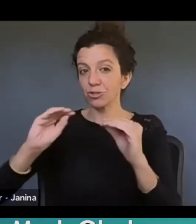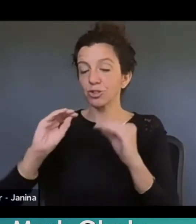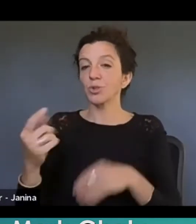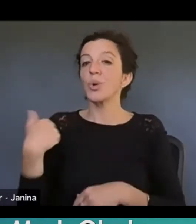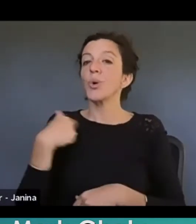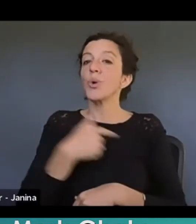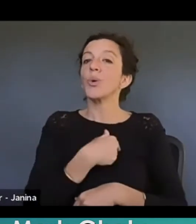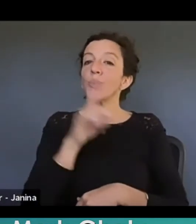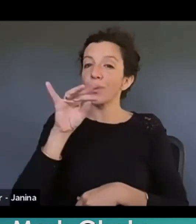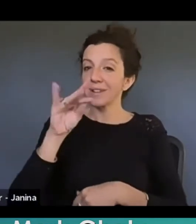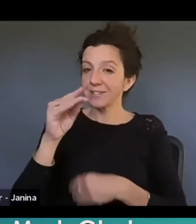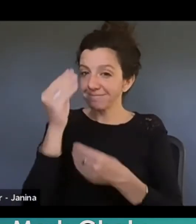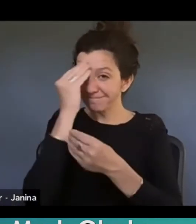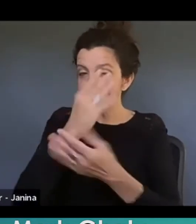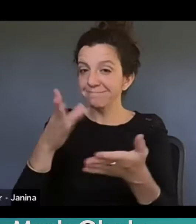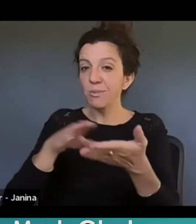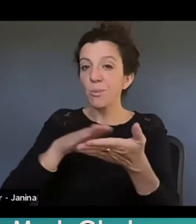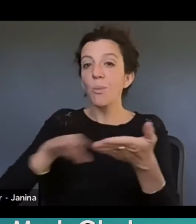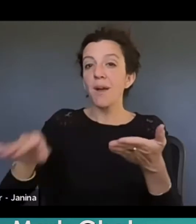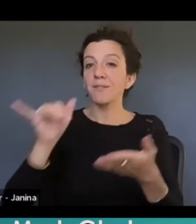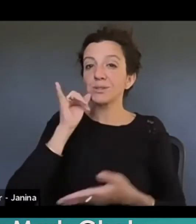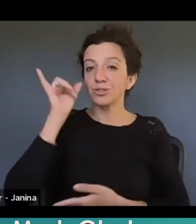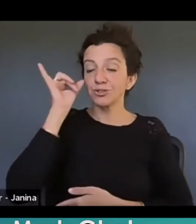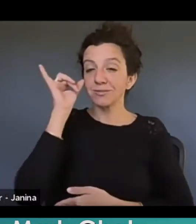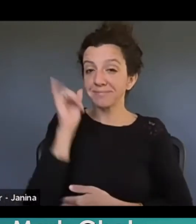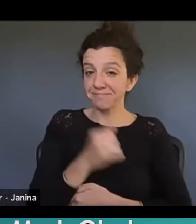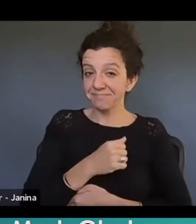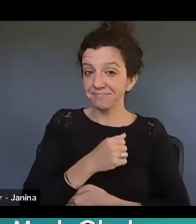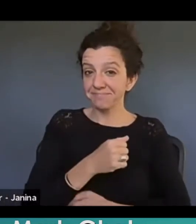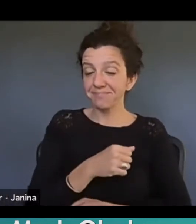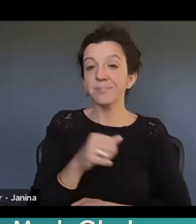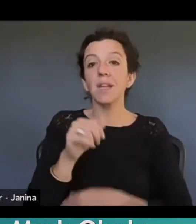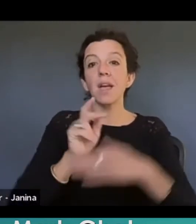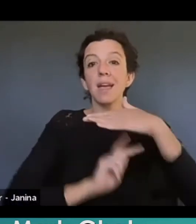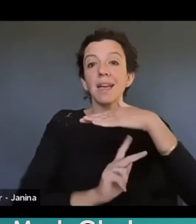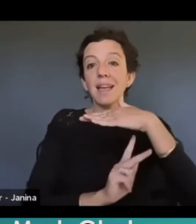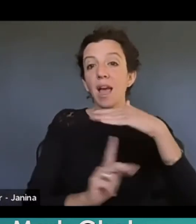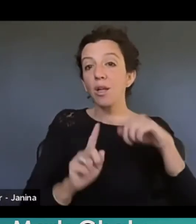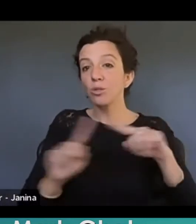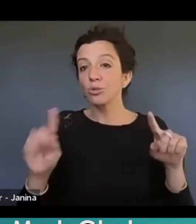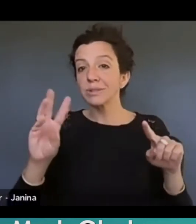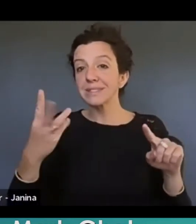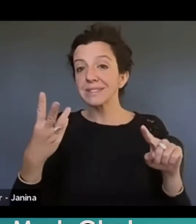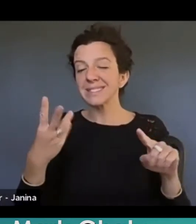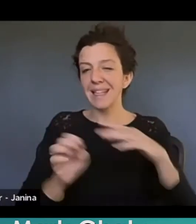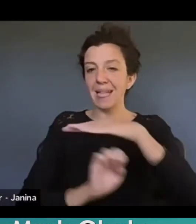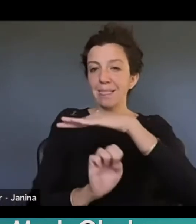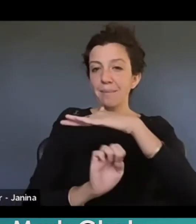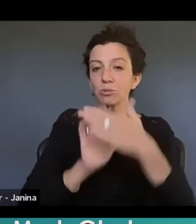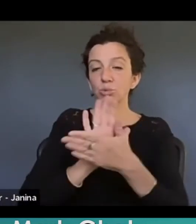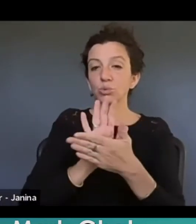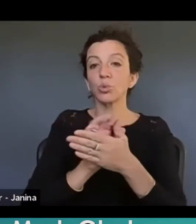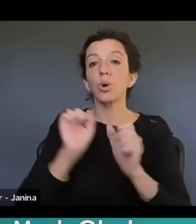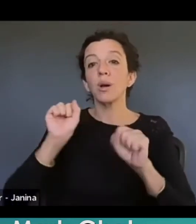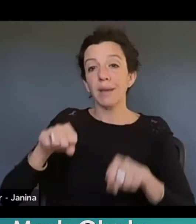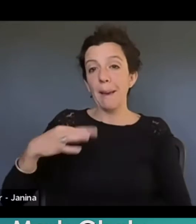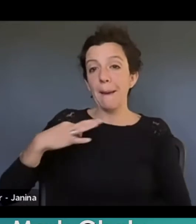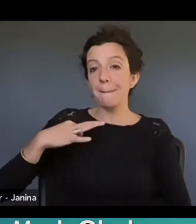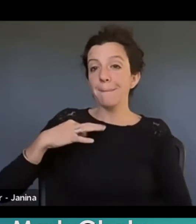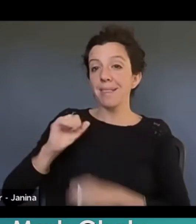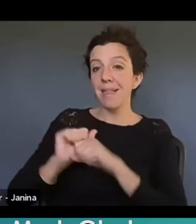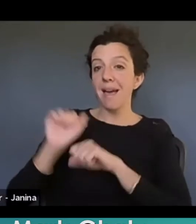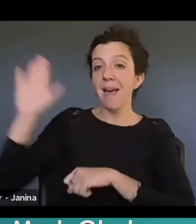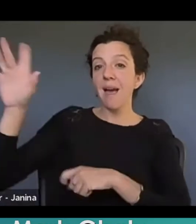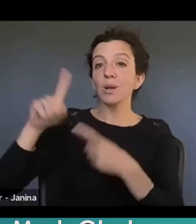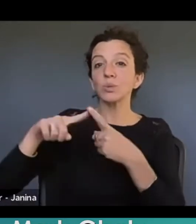the details around, where an elementary school, which is K through 6, could potentially apply to their local health officer for